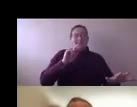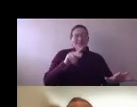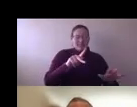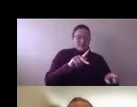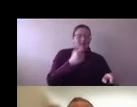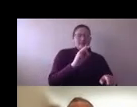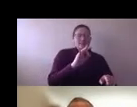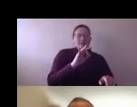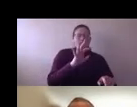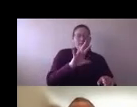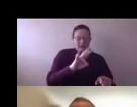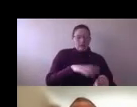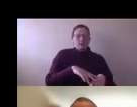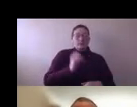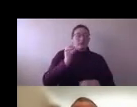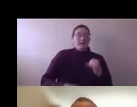made a comment that